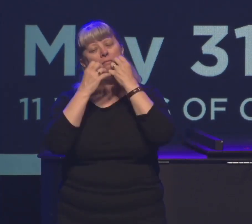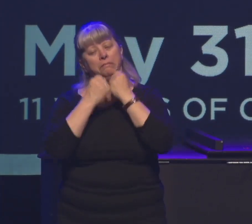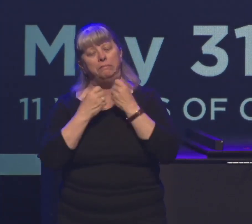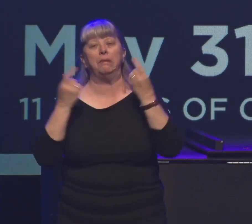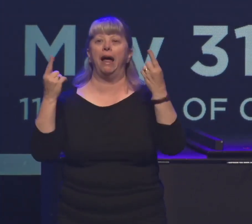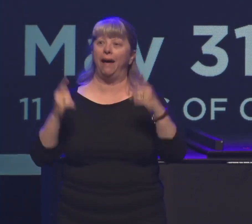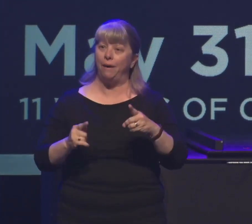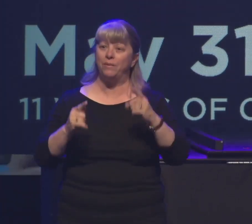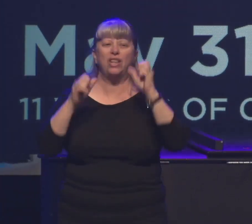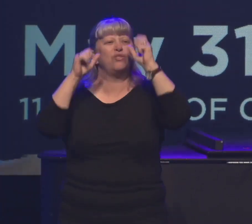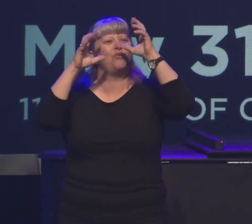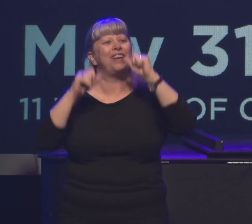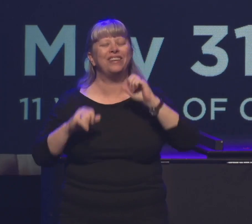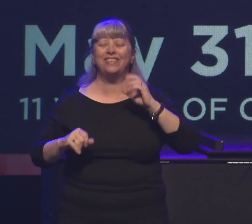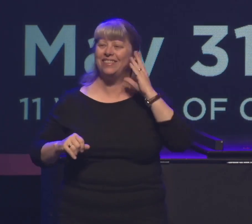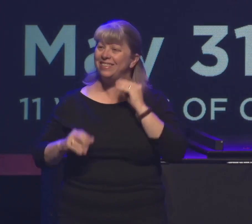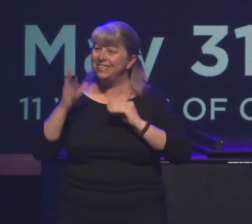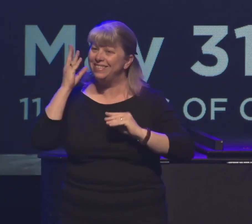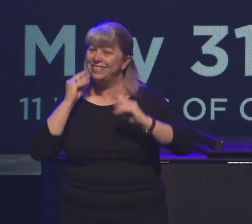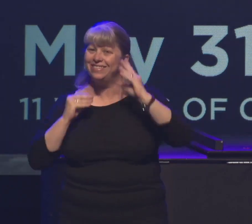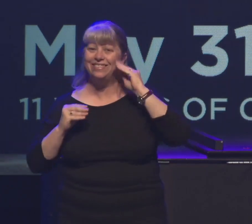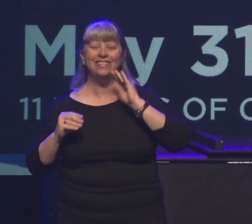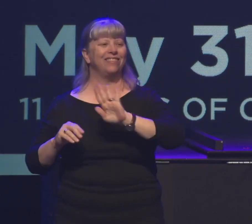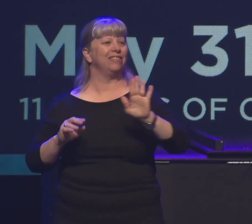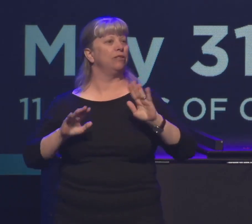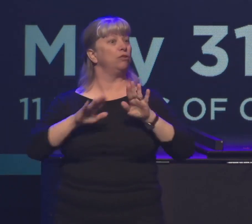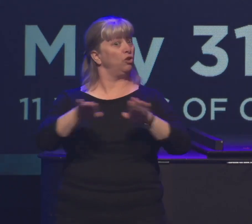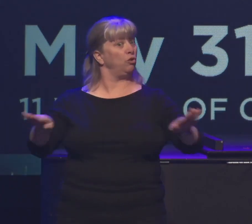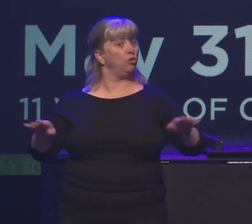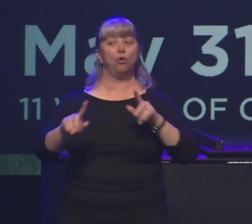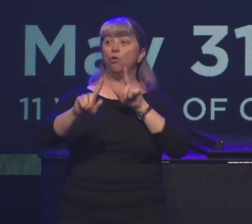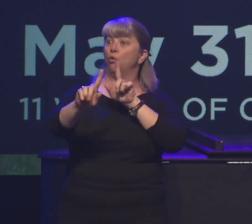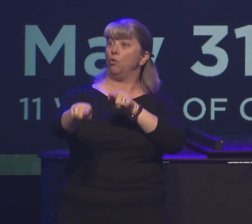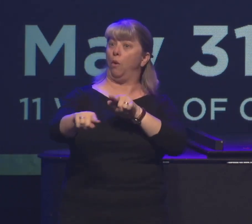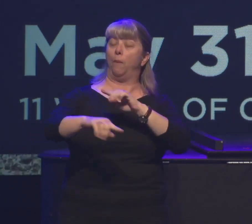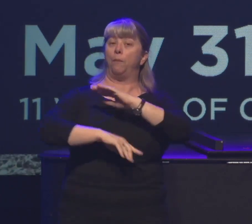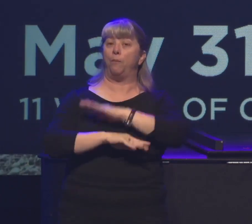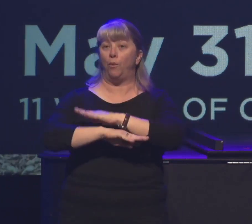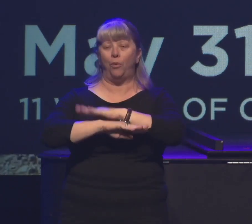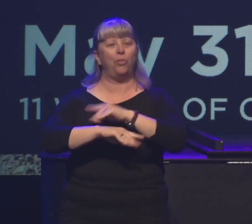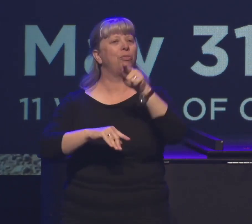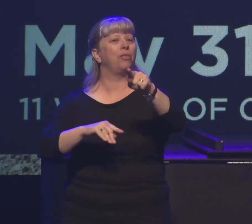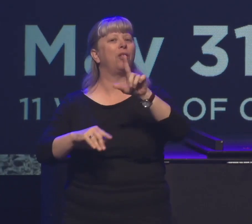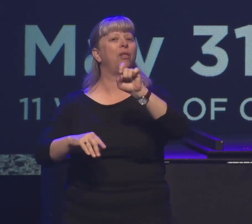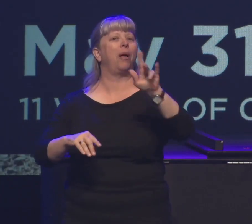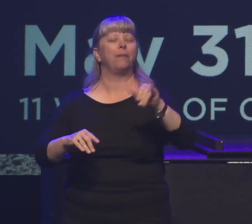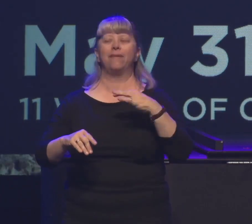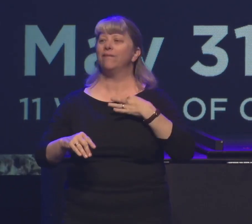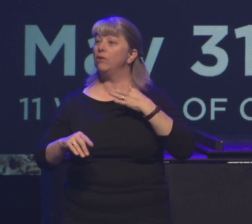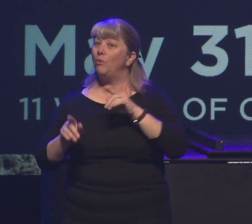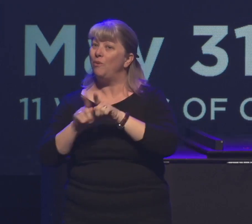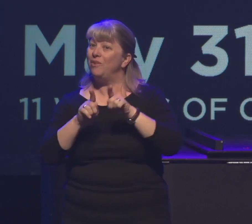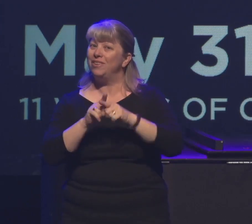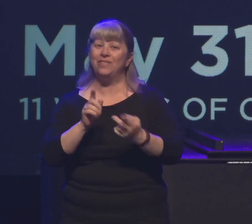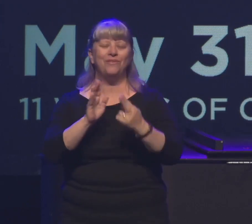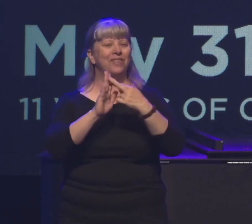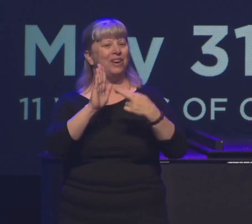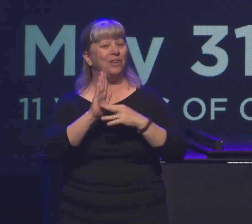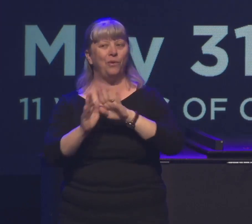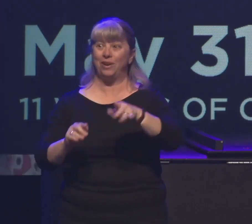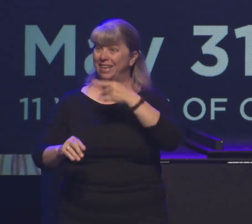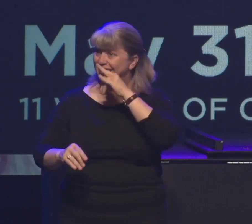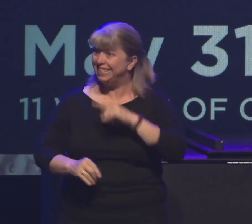is an incredible experience for our children. So stop by the booth in the atrium to volunteer or to register your